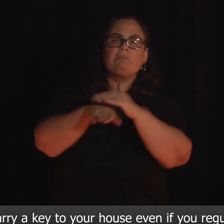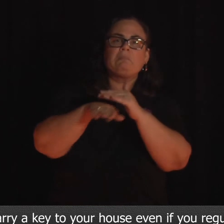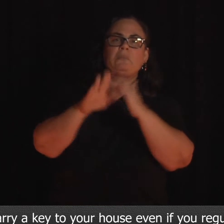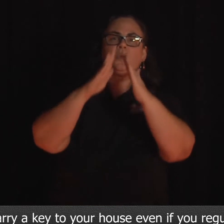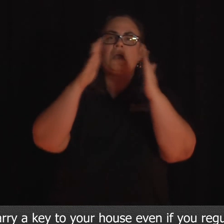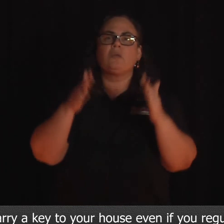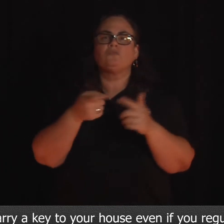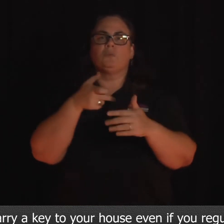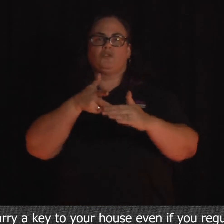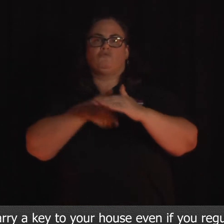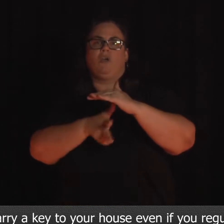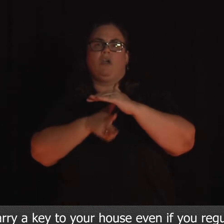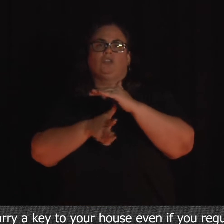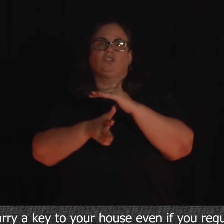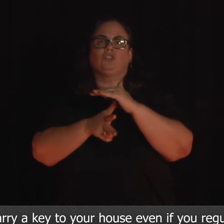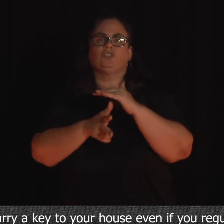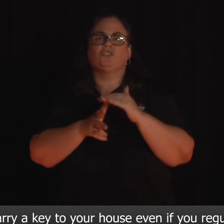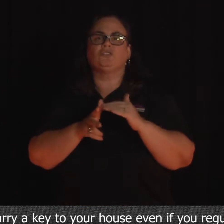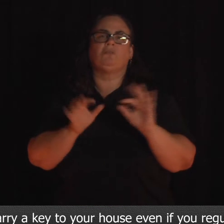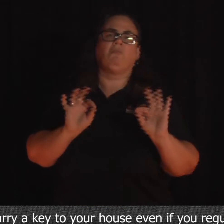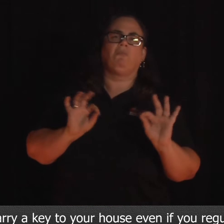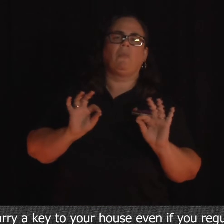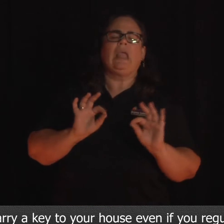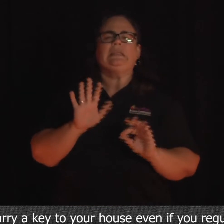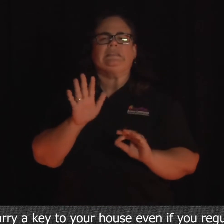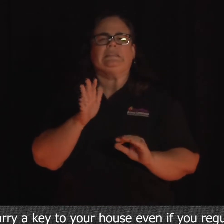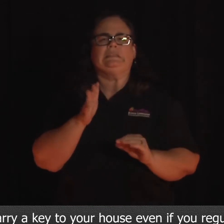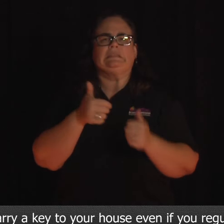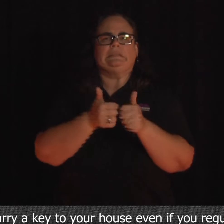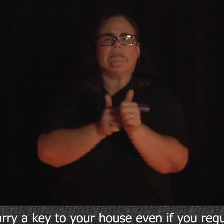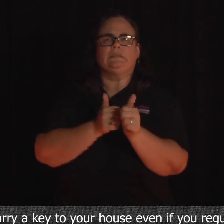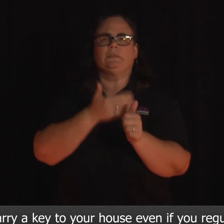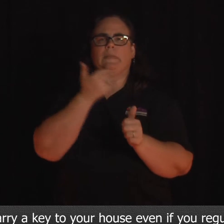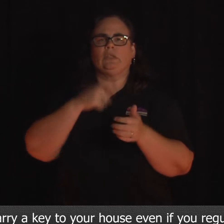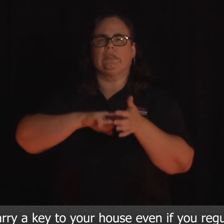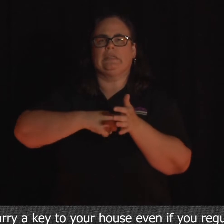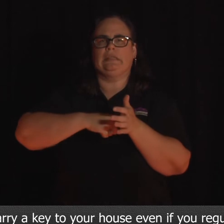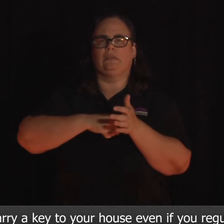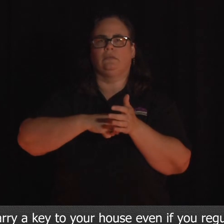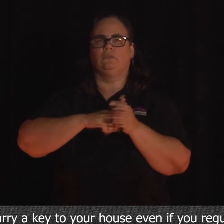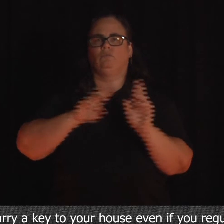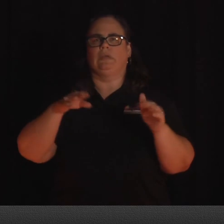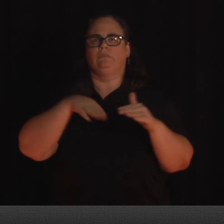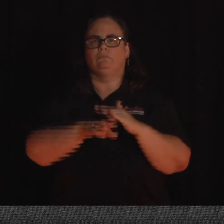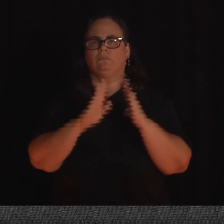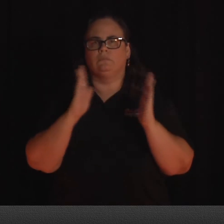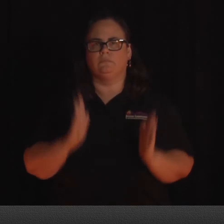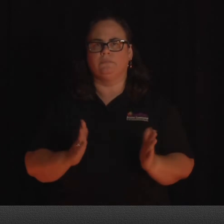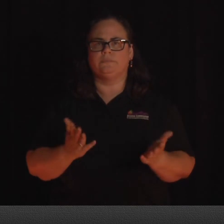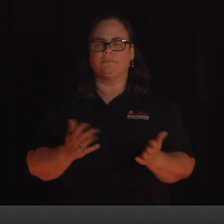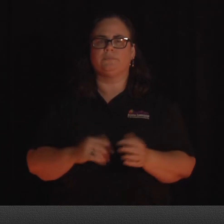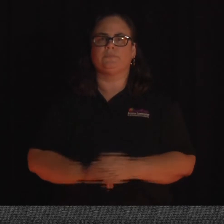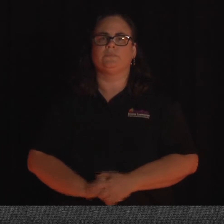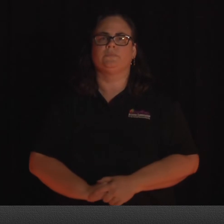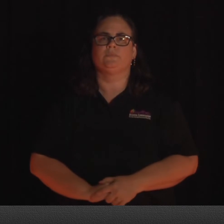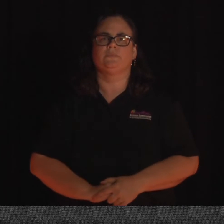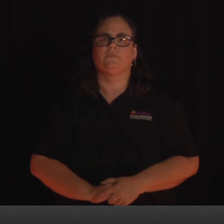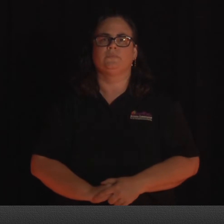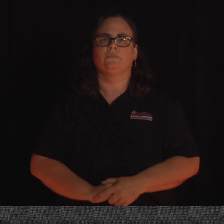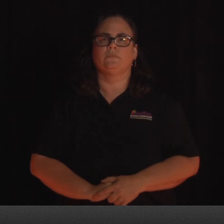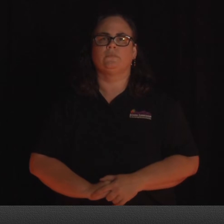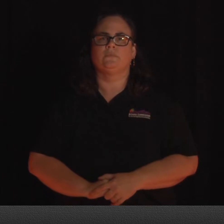Carry a key to your house, even if you regularly use the garage as the primary means of entering your home.